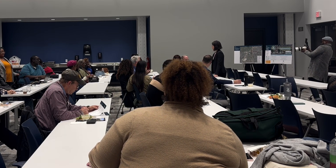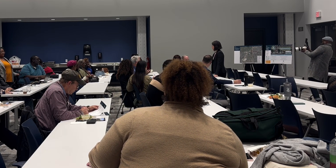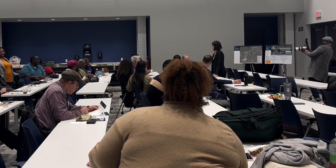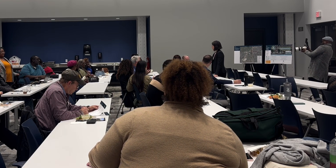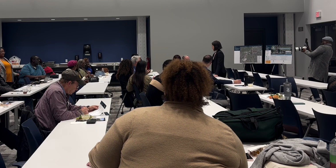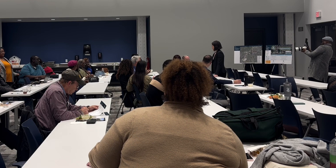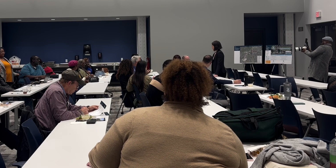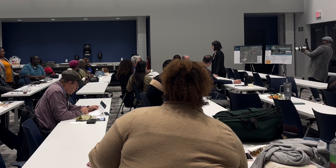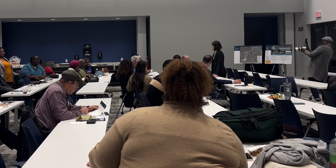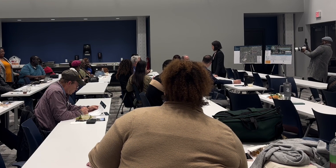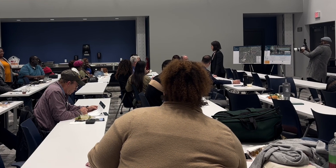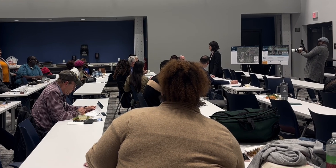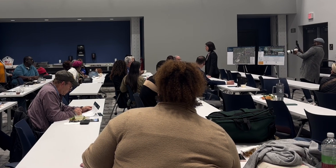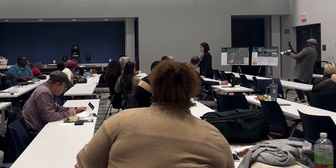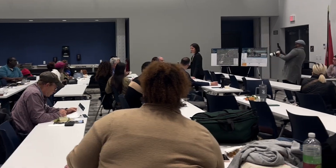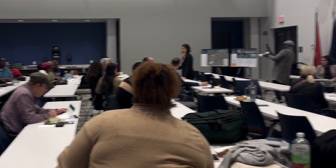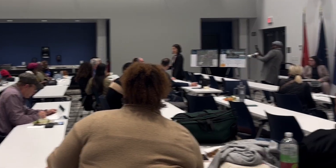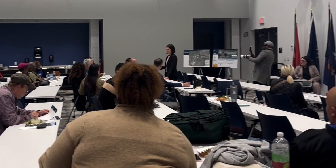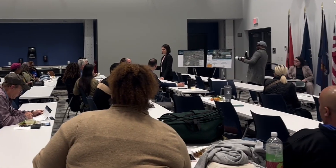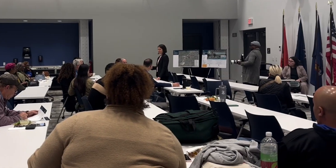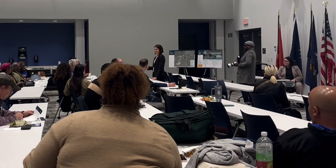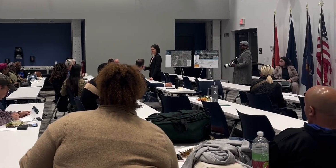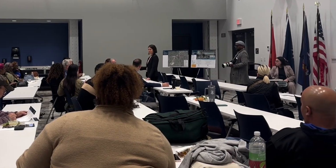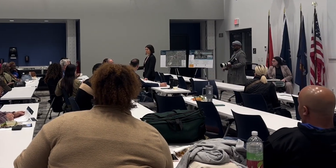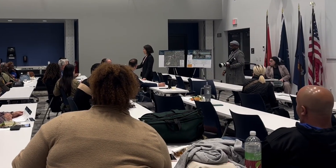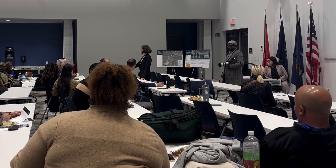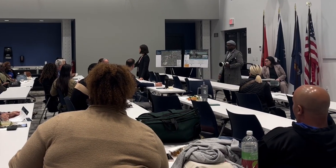tunnel or holding tank?